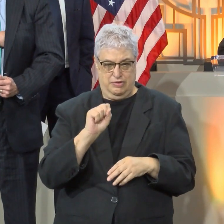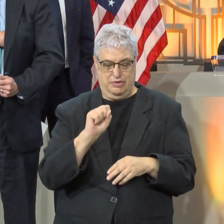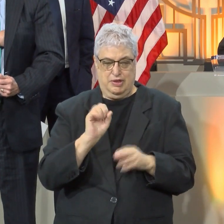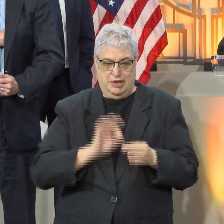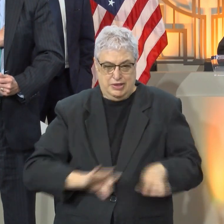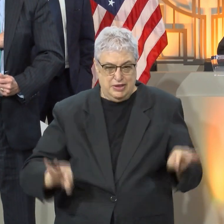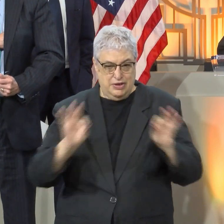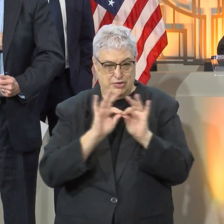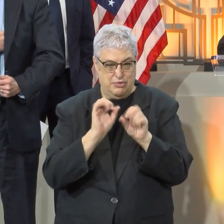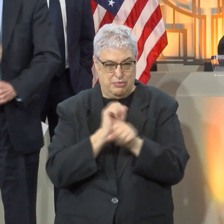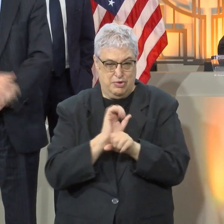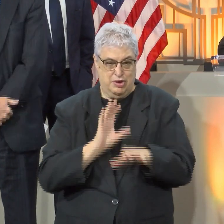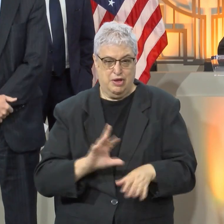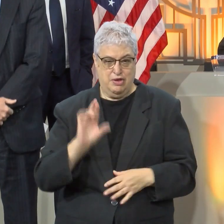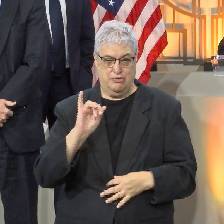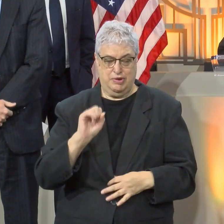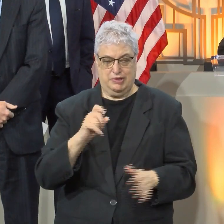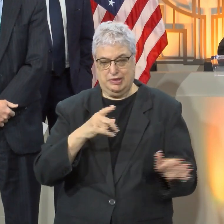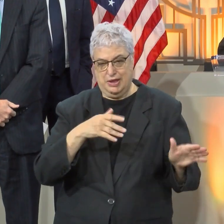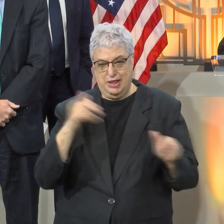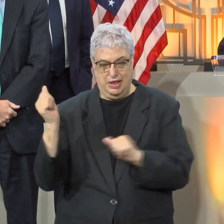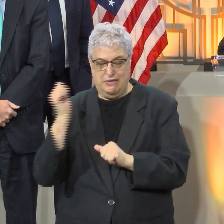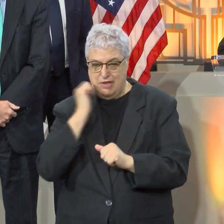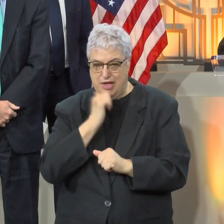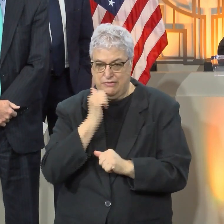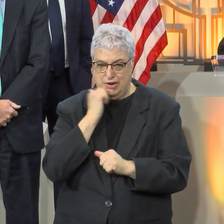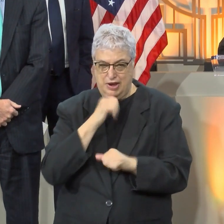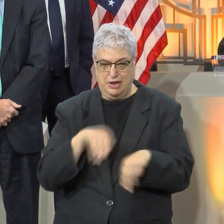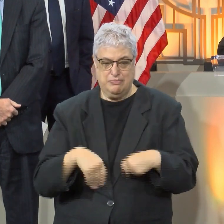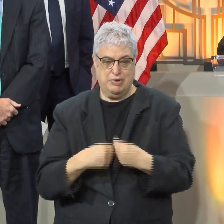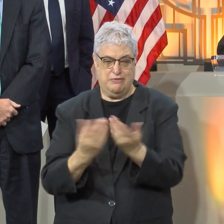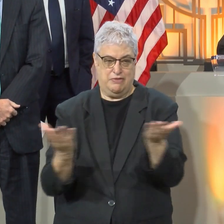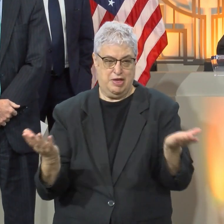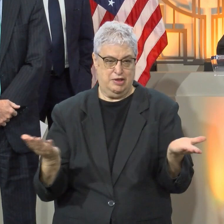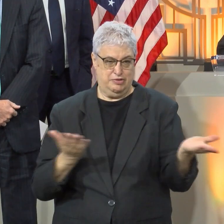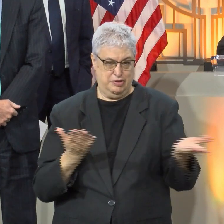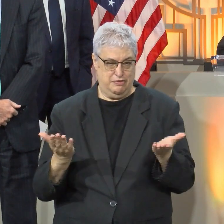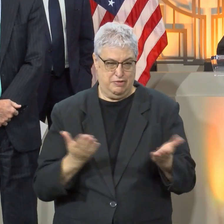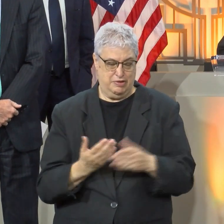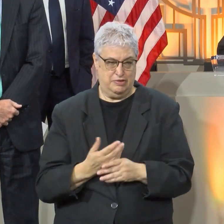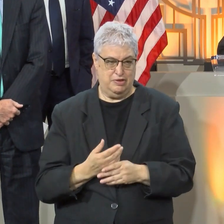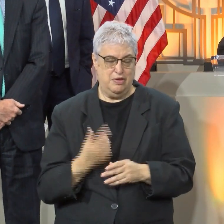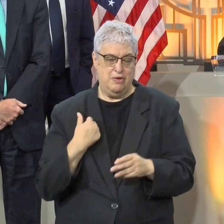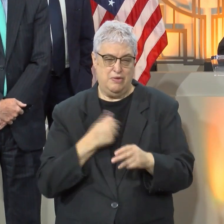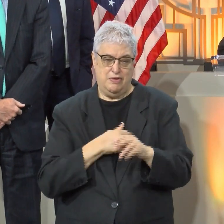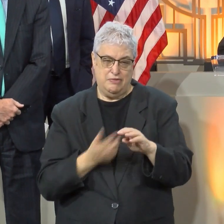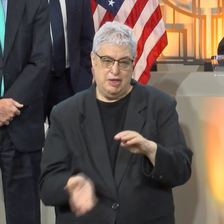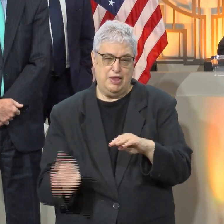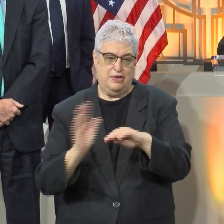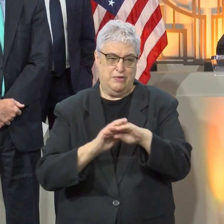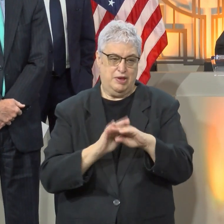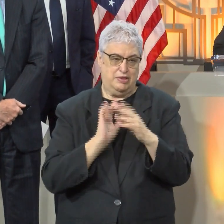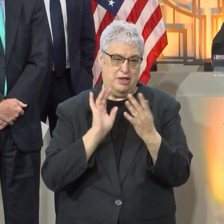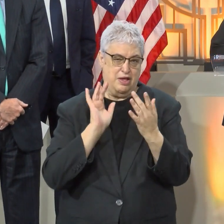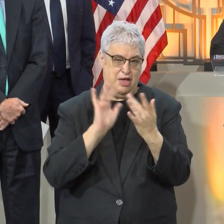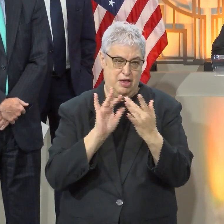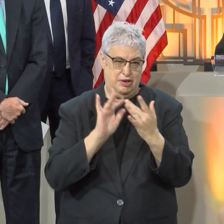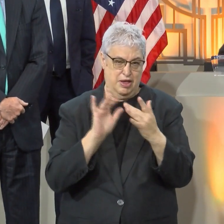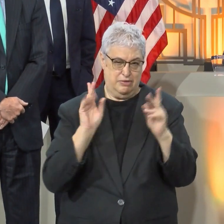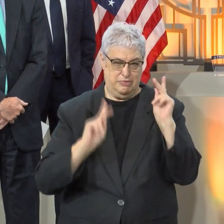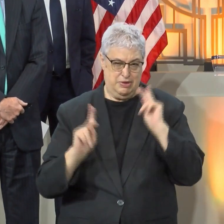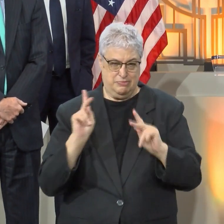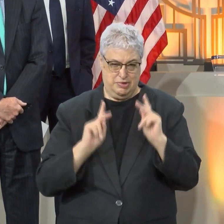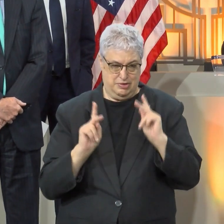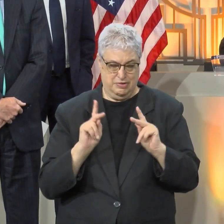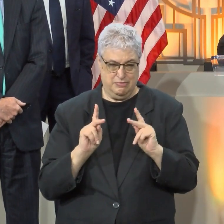risks. We must leave our homes every day to provide these services. We have an increased risk of coming into contact